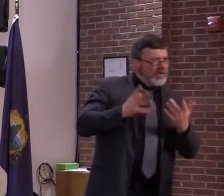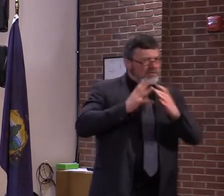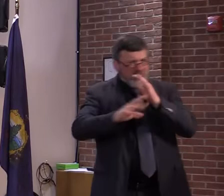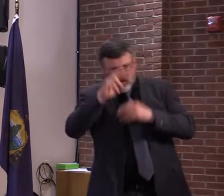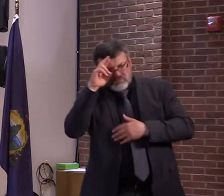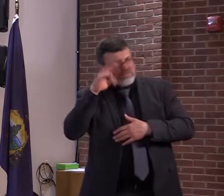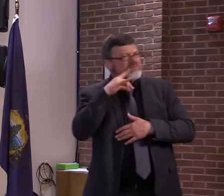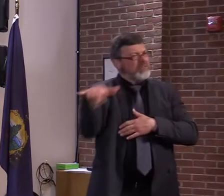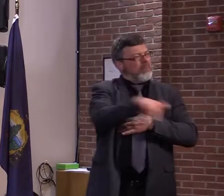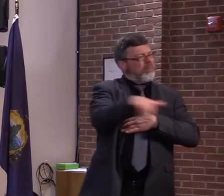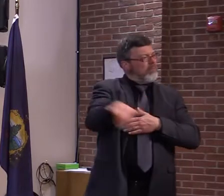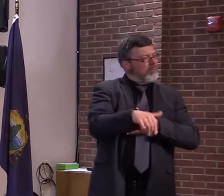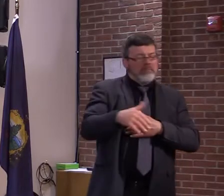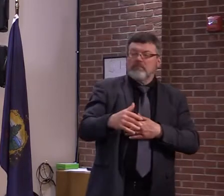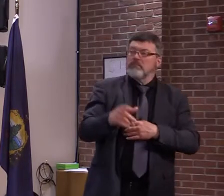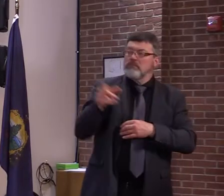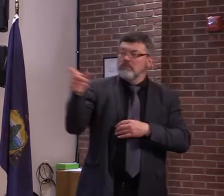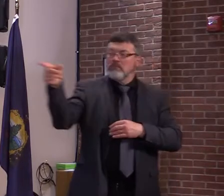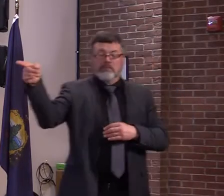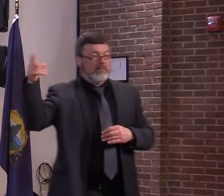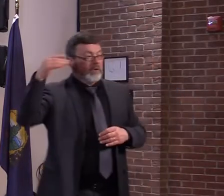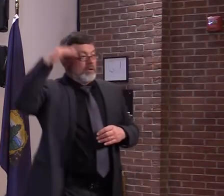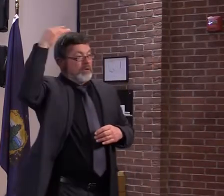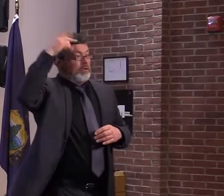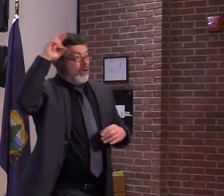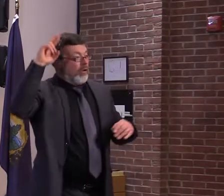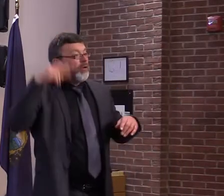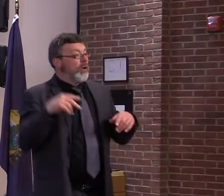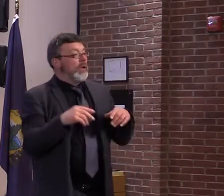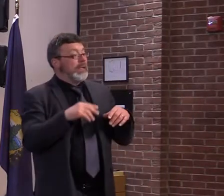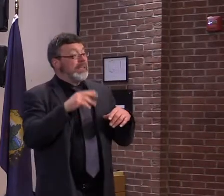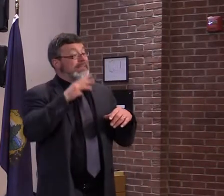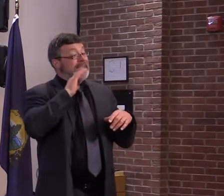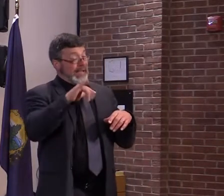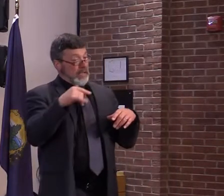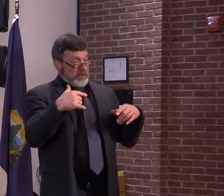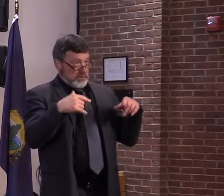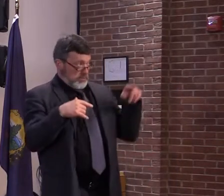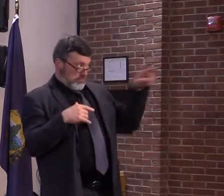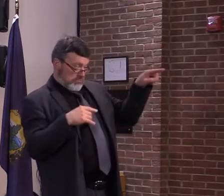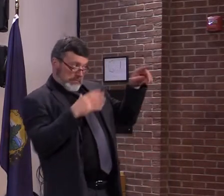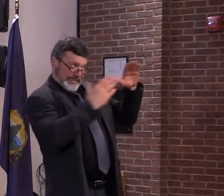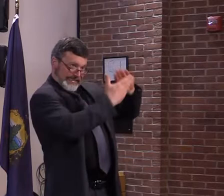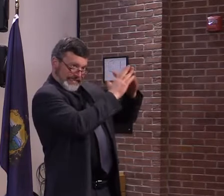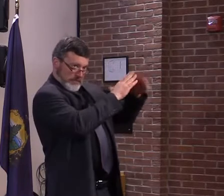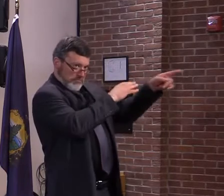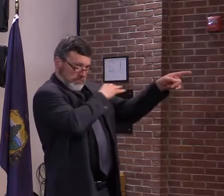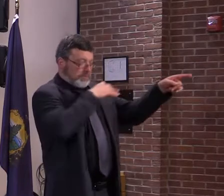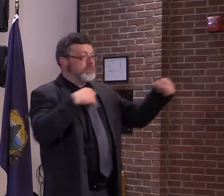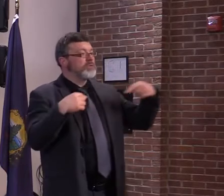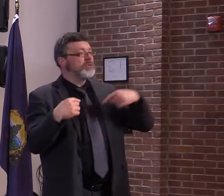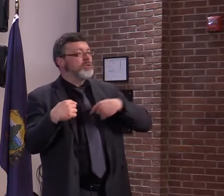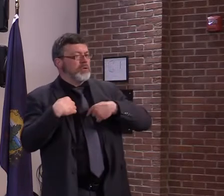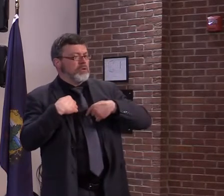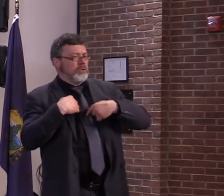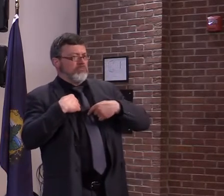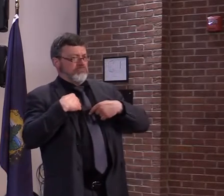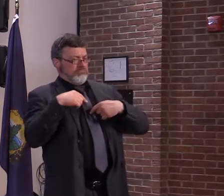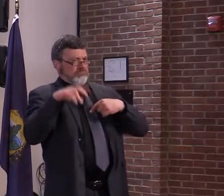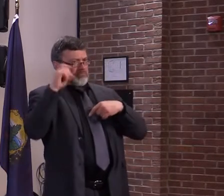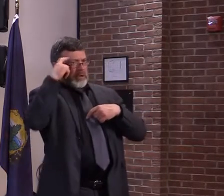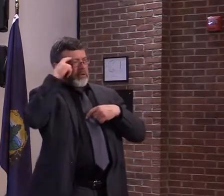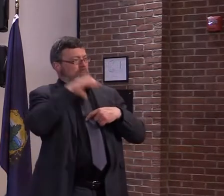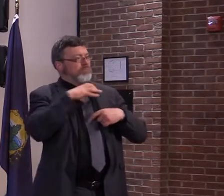the lines in terms of what their city health commissioner commented upon, 2 points. Number one, they had a much greater